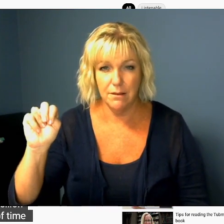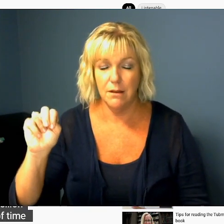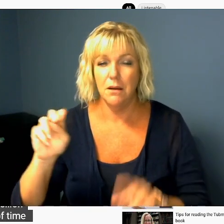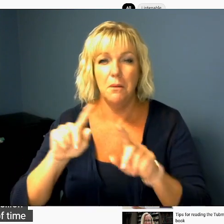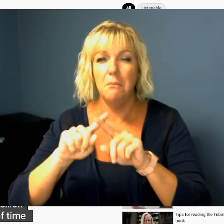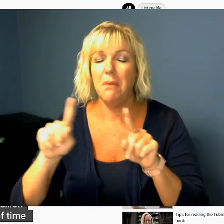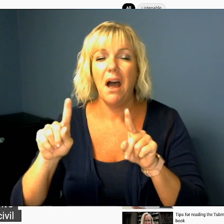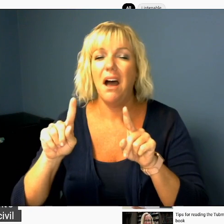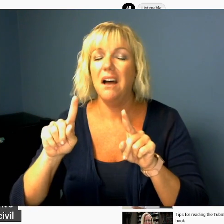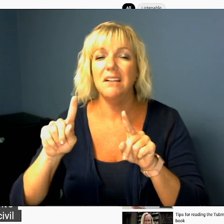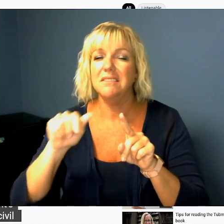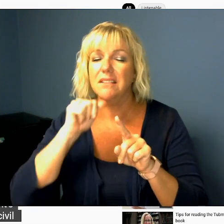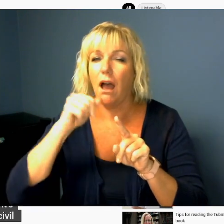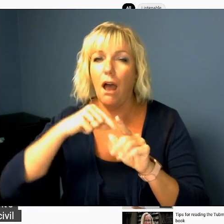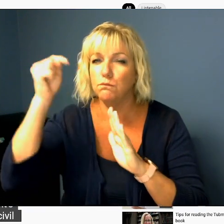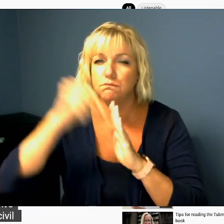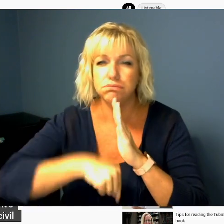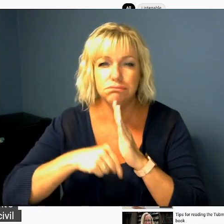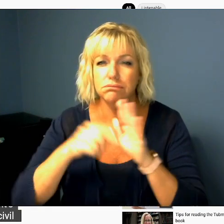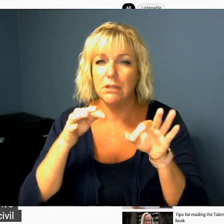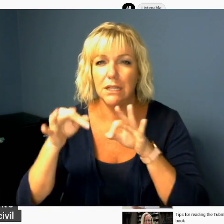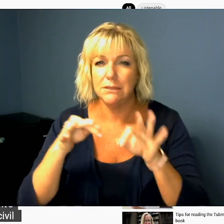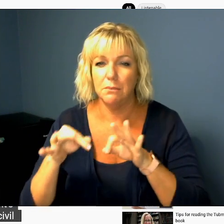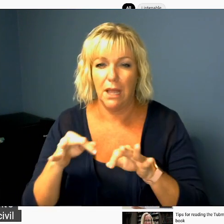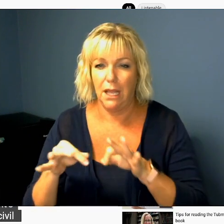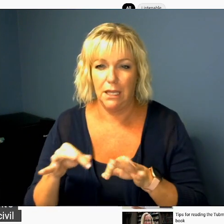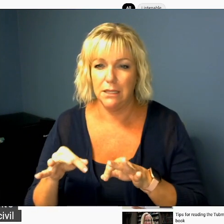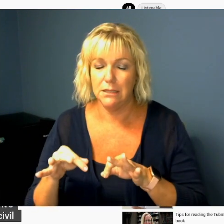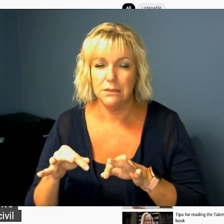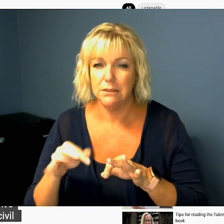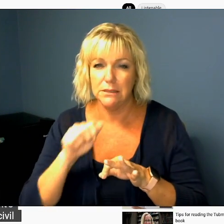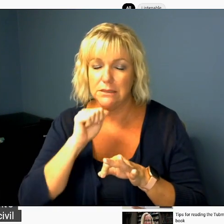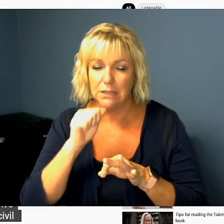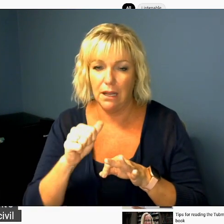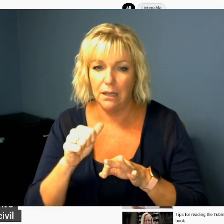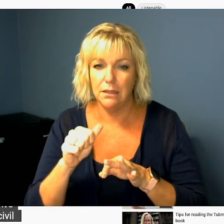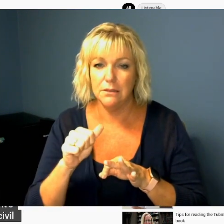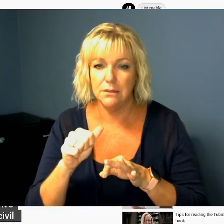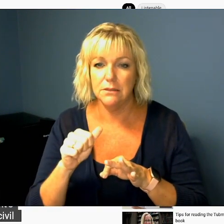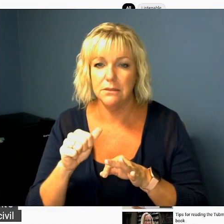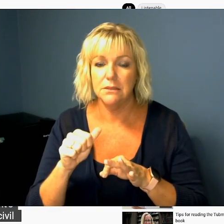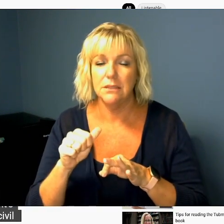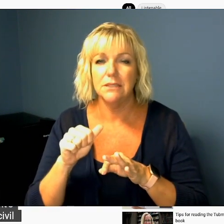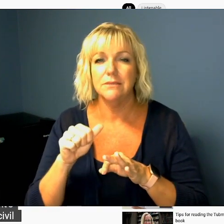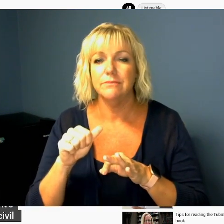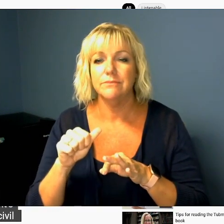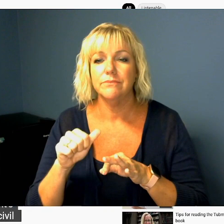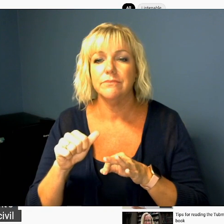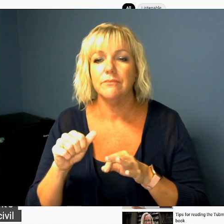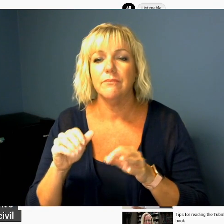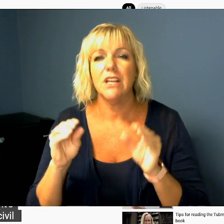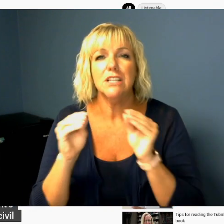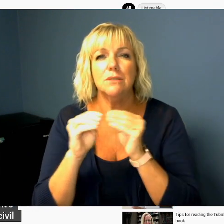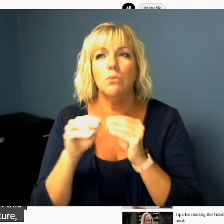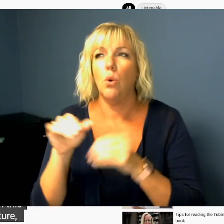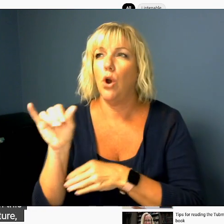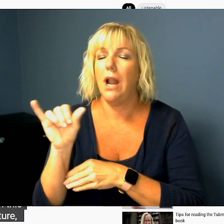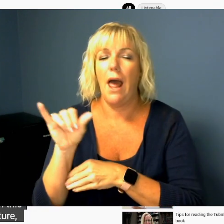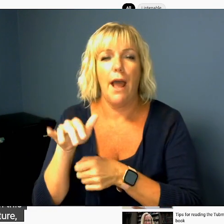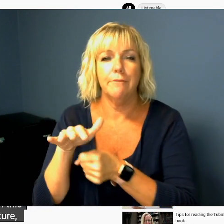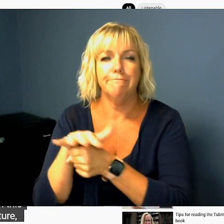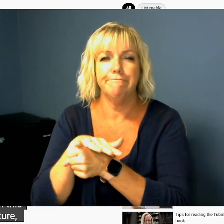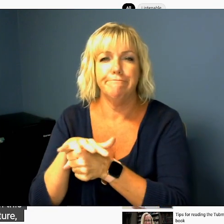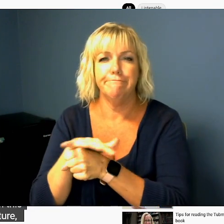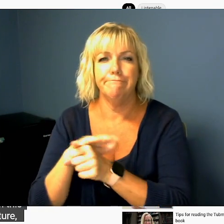spend a whole lot of time with Bacon's Rebellion in that lecture. It's mentioned as like a kind of like a civil